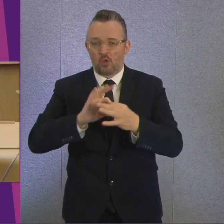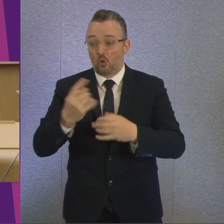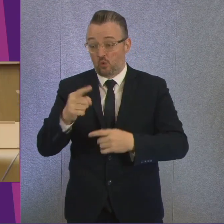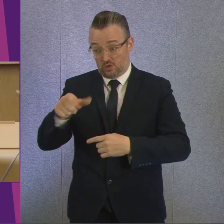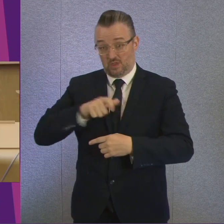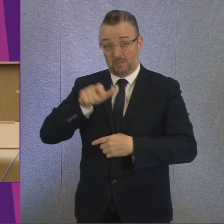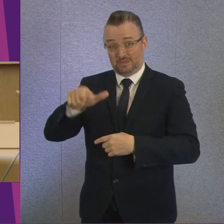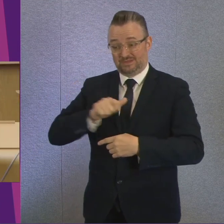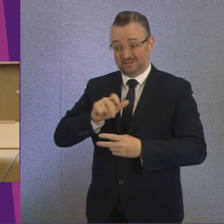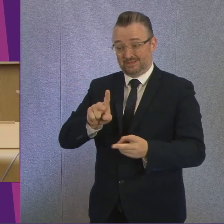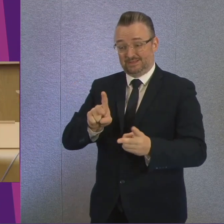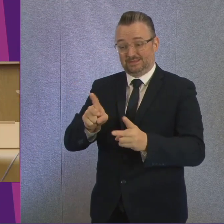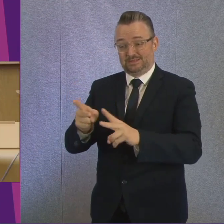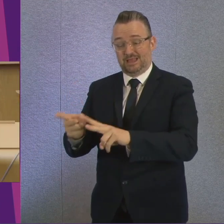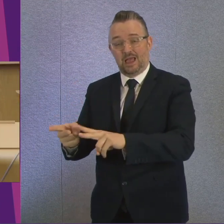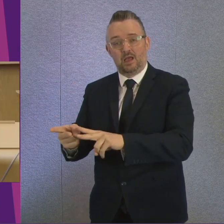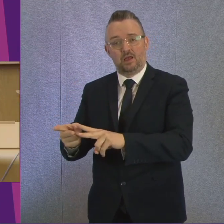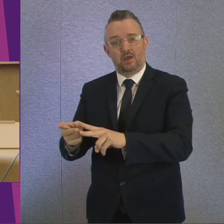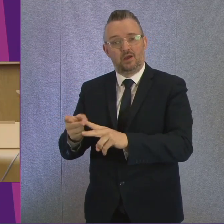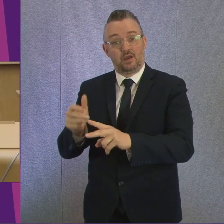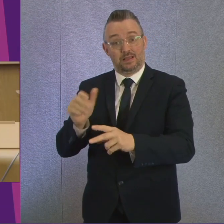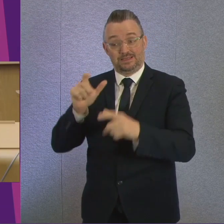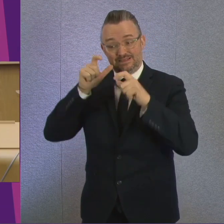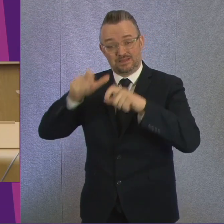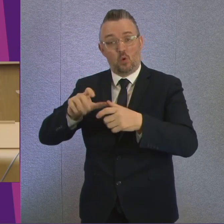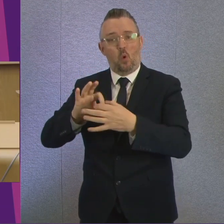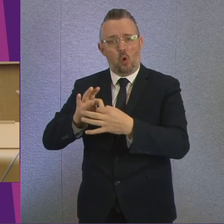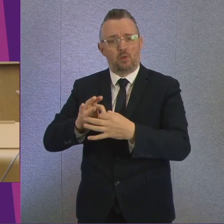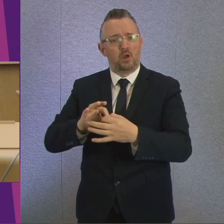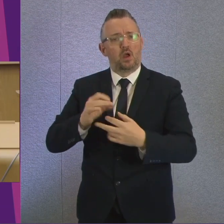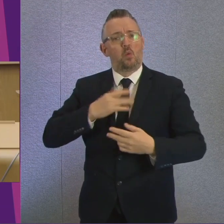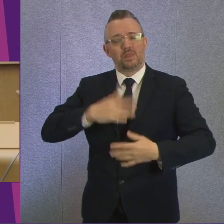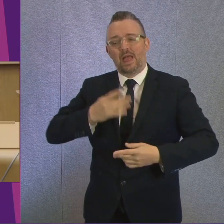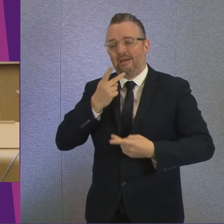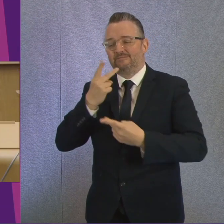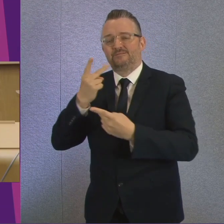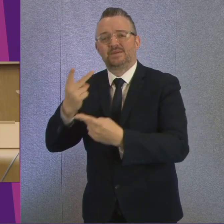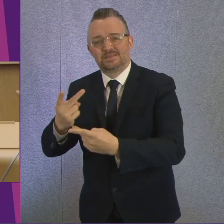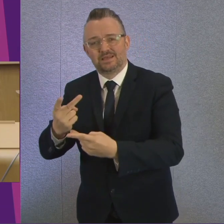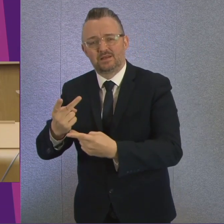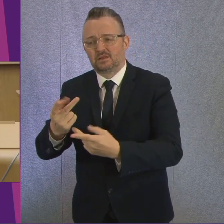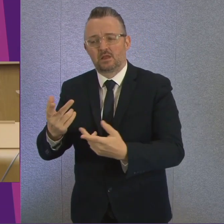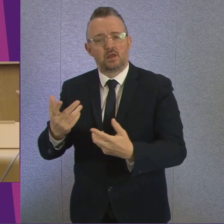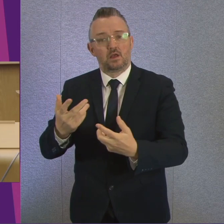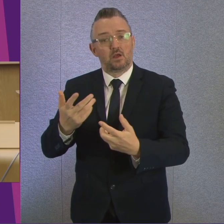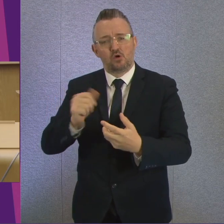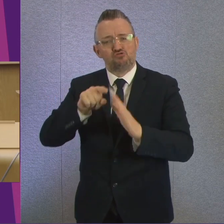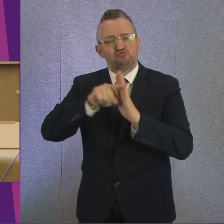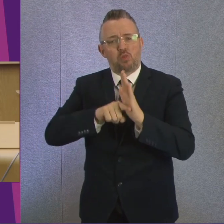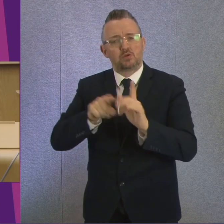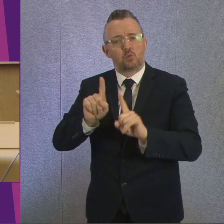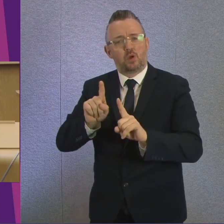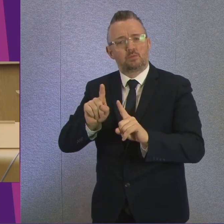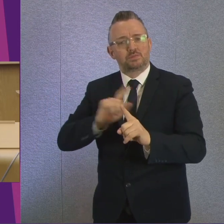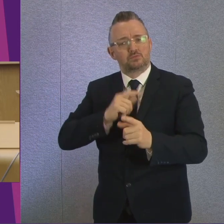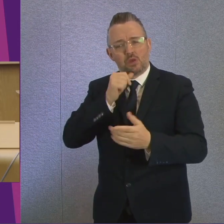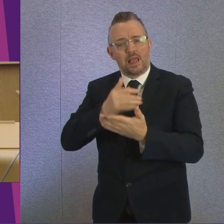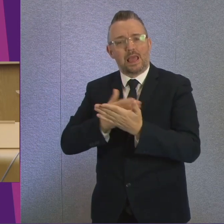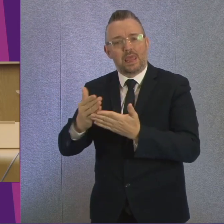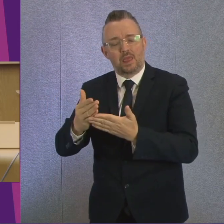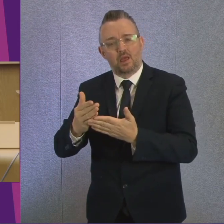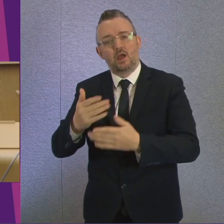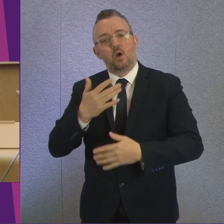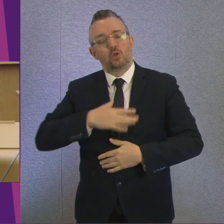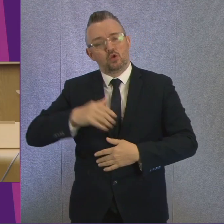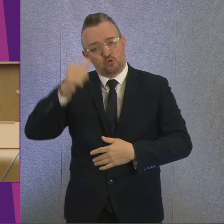who is dying at home. As they say, currently it's not listed as an exemption to leave the house in the government guidelines. Will the Cabinet Secretary